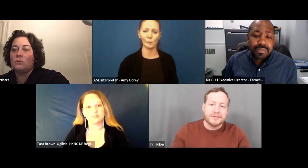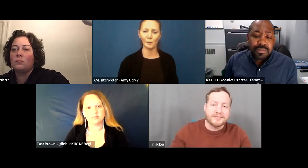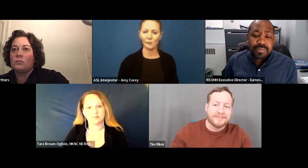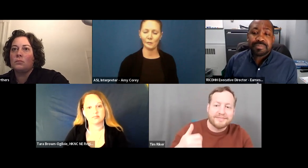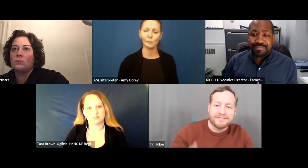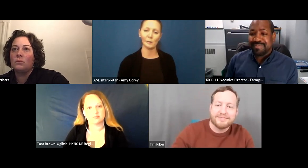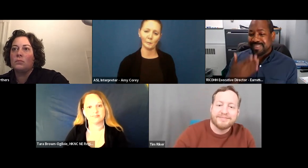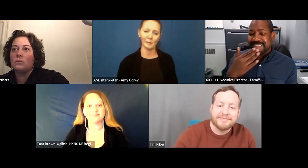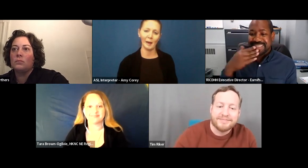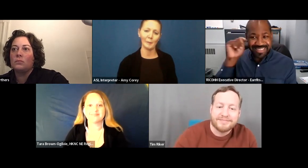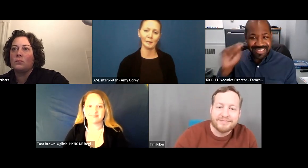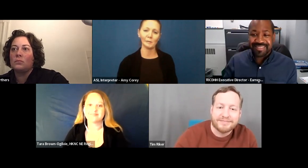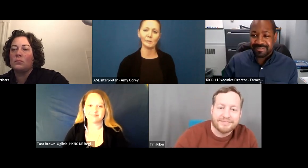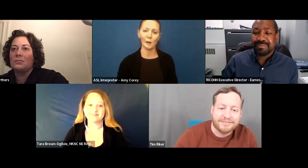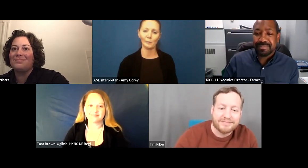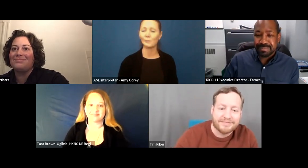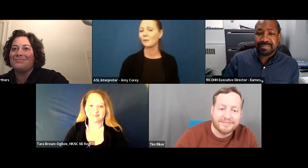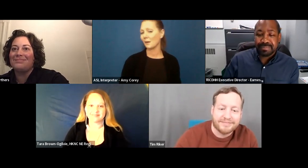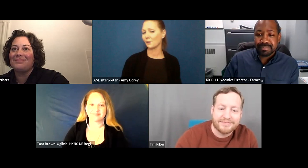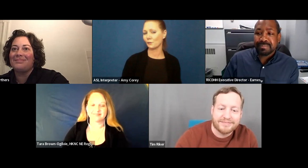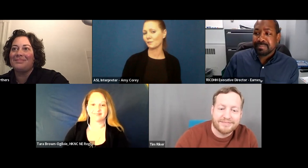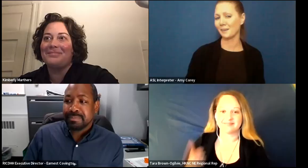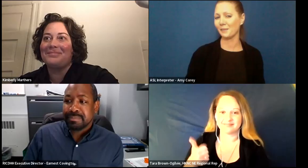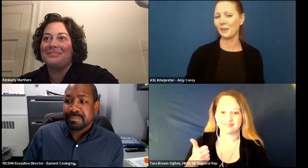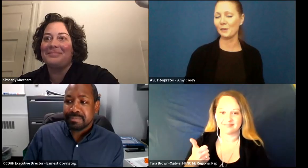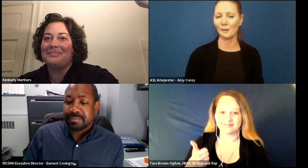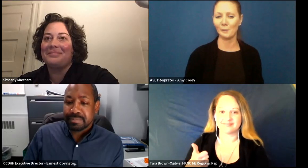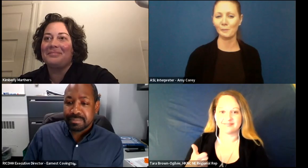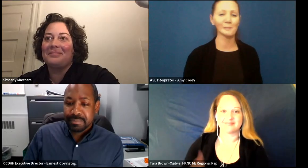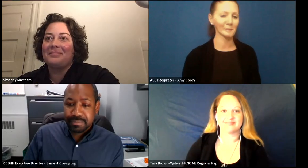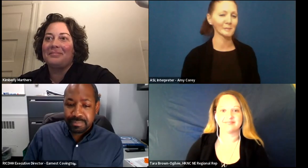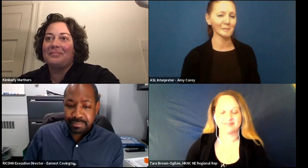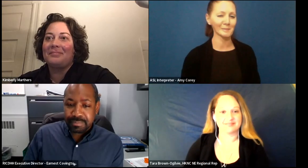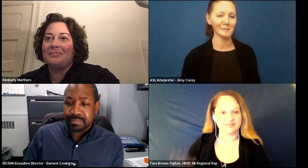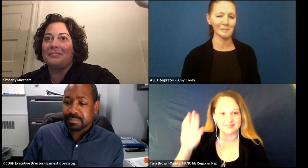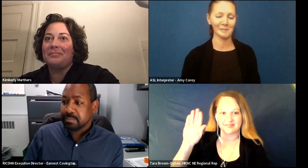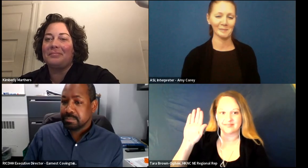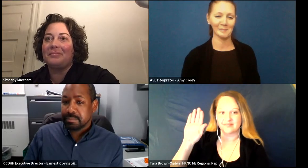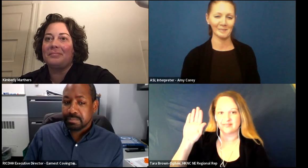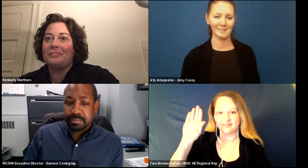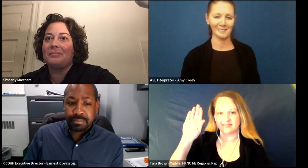through donations, we could make that happen. So, and Ernest is saying, thank you, Tim.